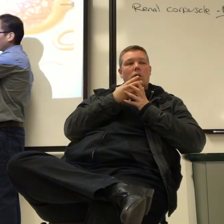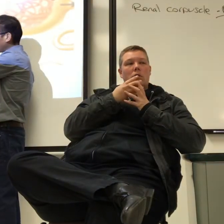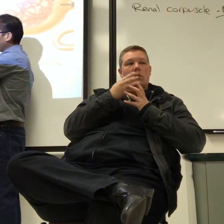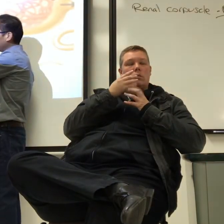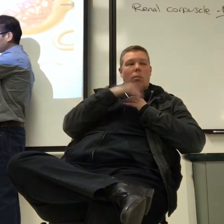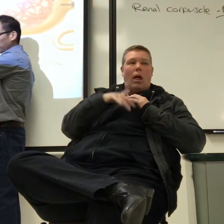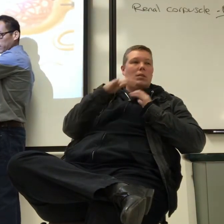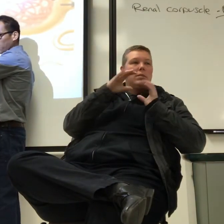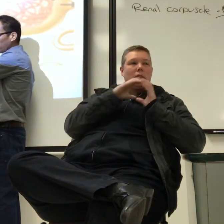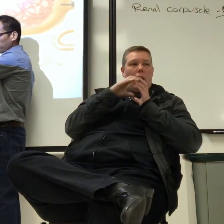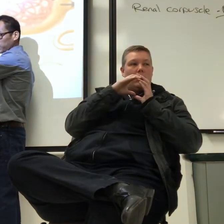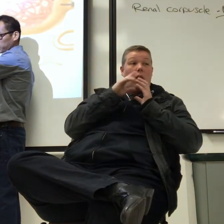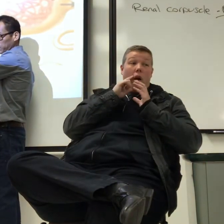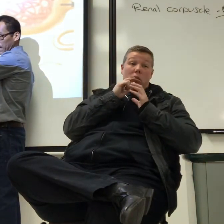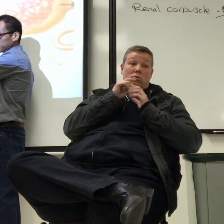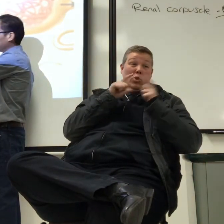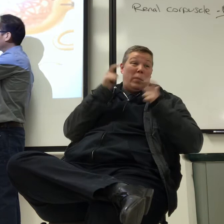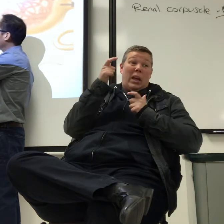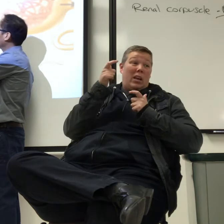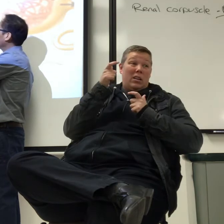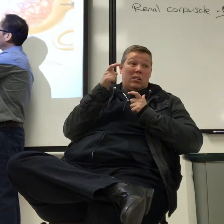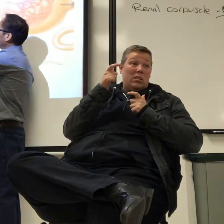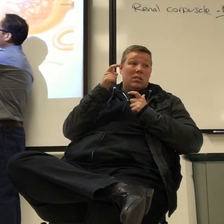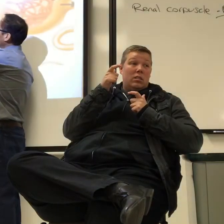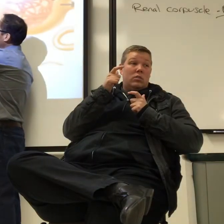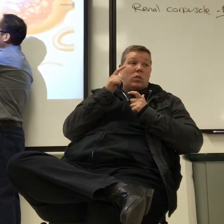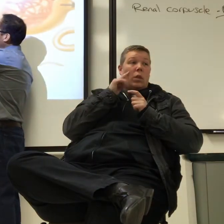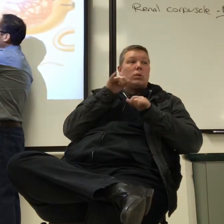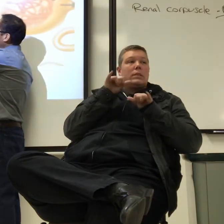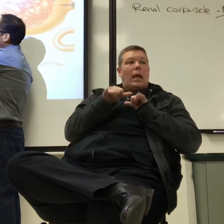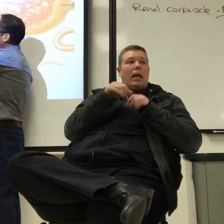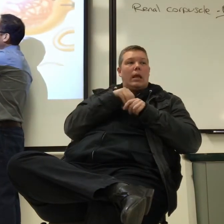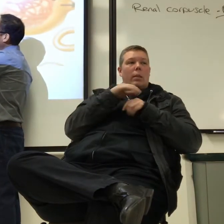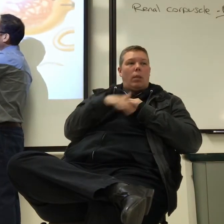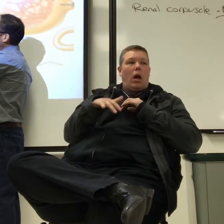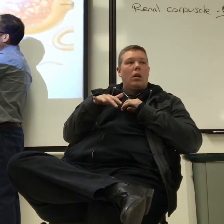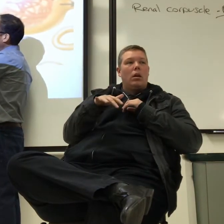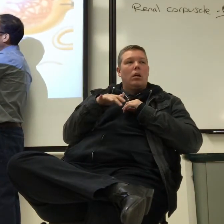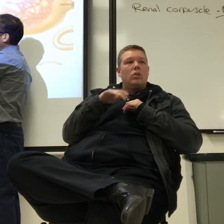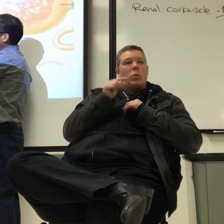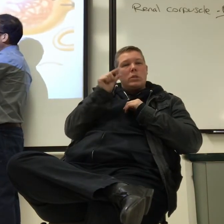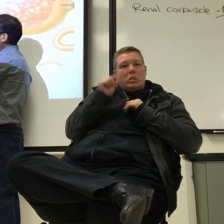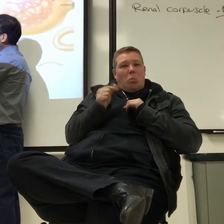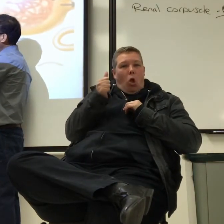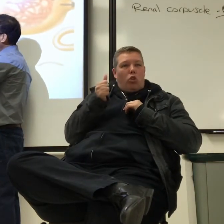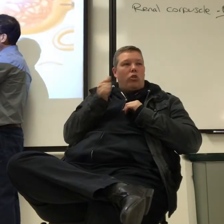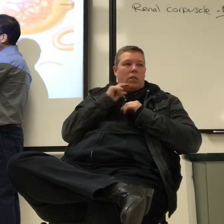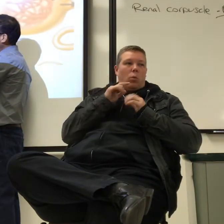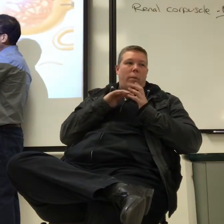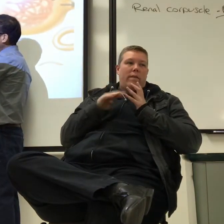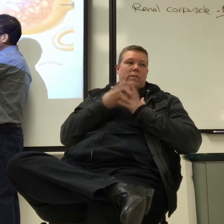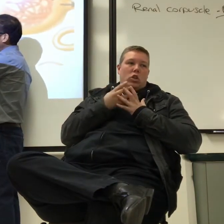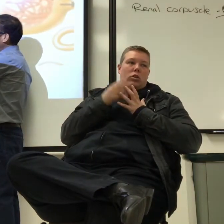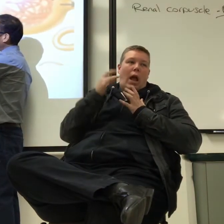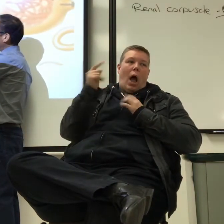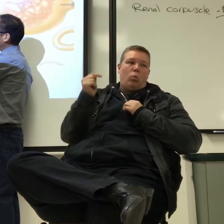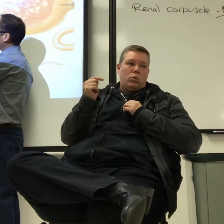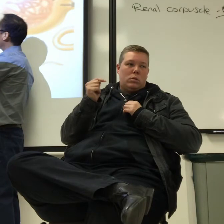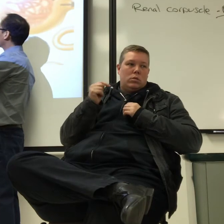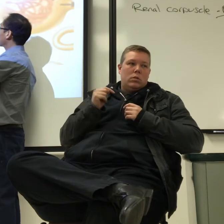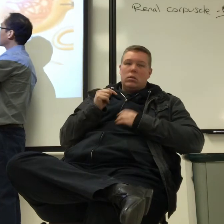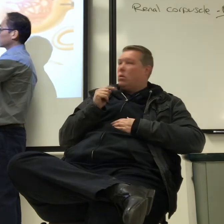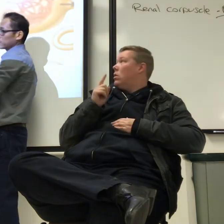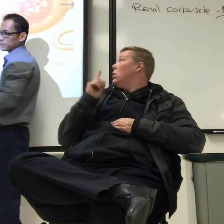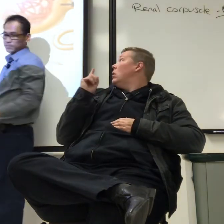So they'll remain in the blood. You only filter plasma. You can see number 1, parietal layer, number 2, visceral layer, they're intimate with the glomerular